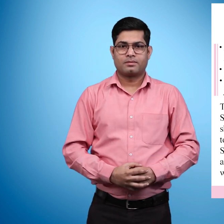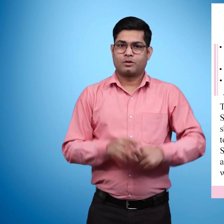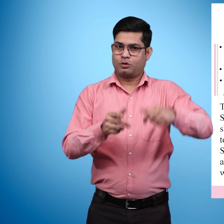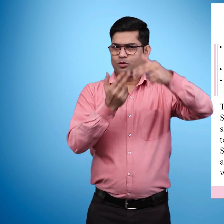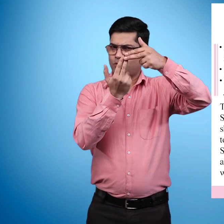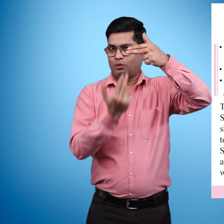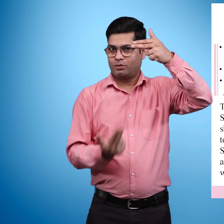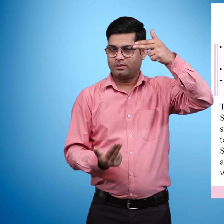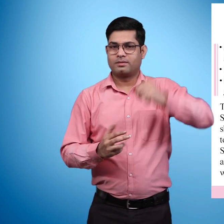Now the story.